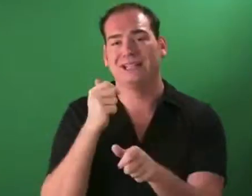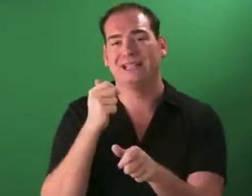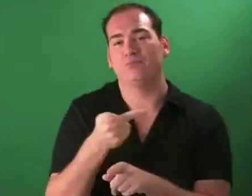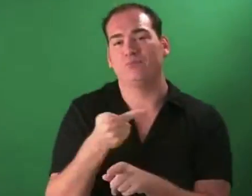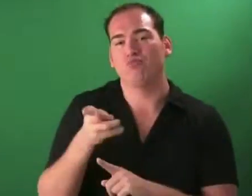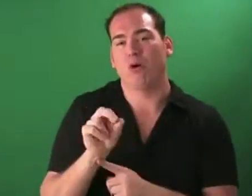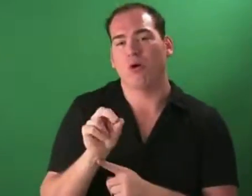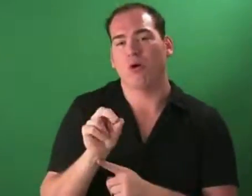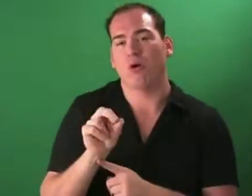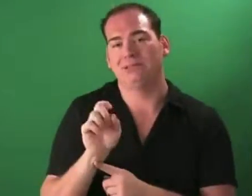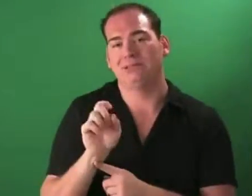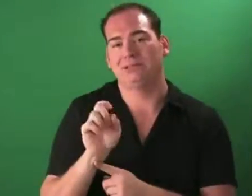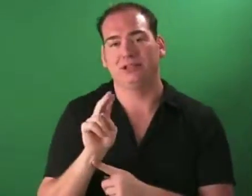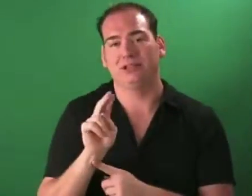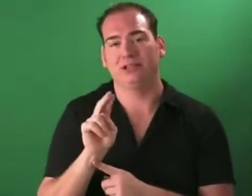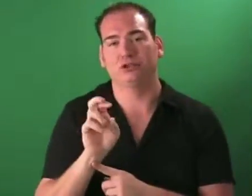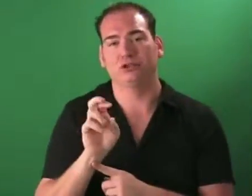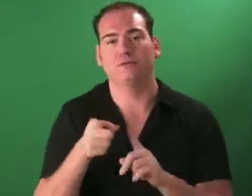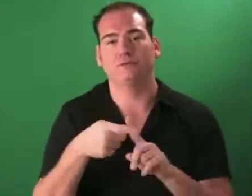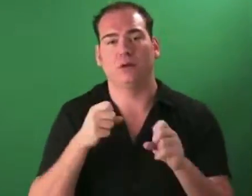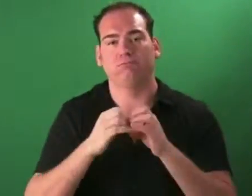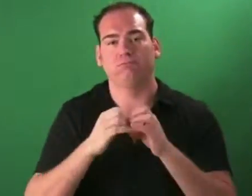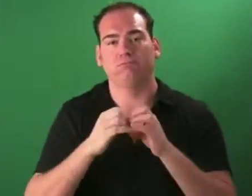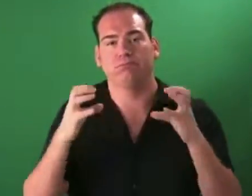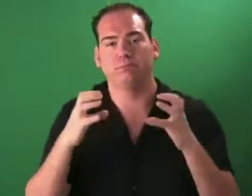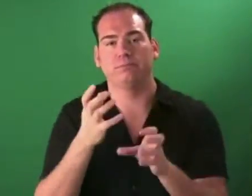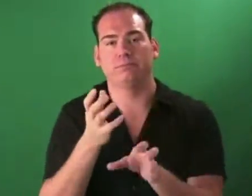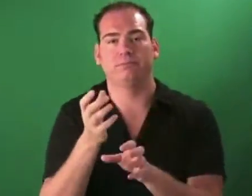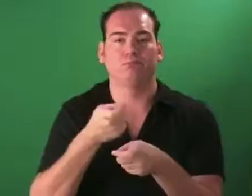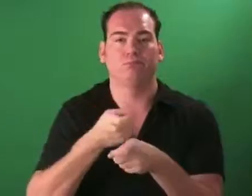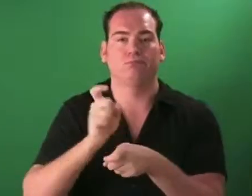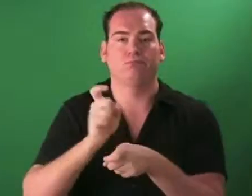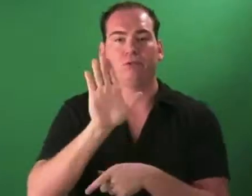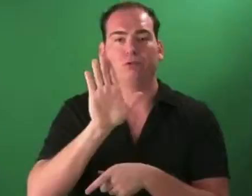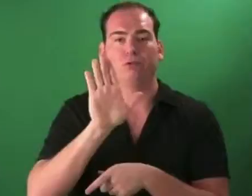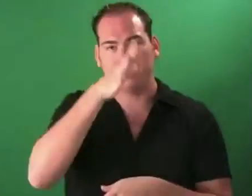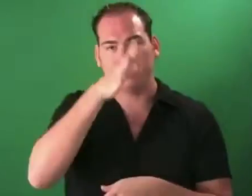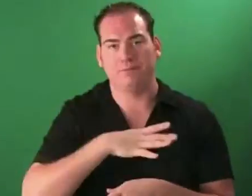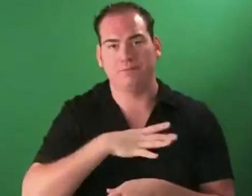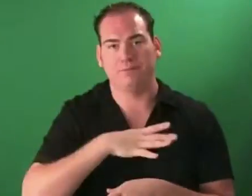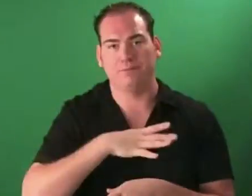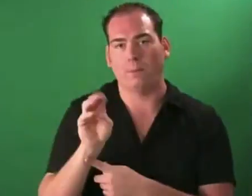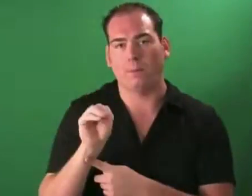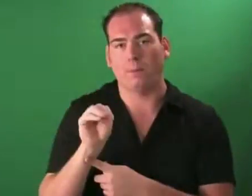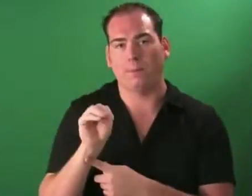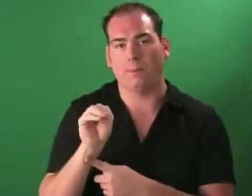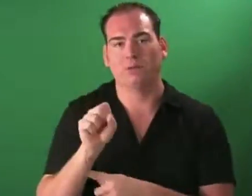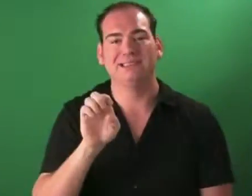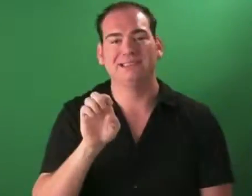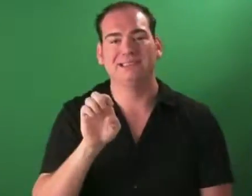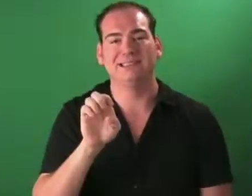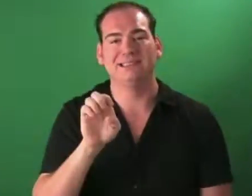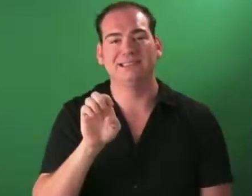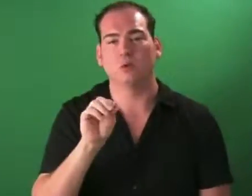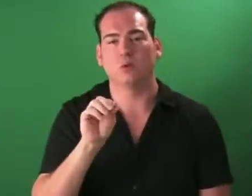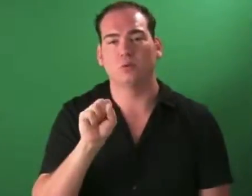they may also have an imbalance of hormones because they remove the male testicles. So you might